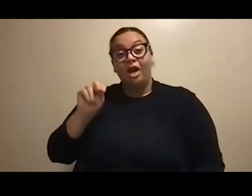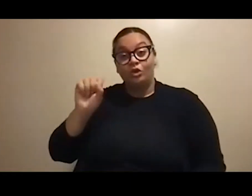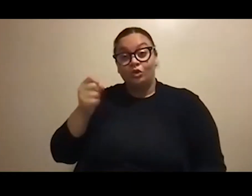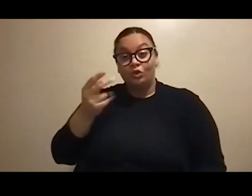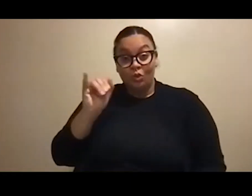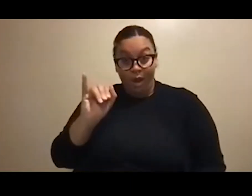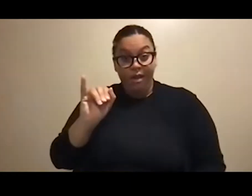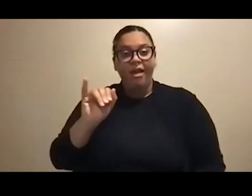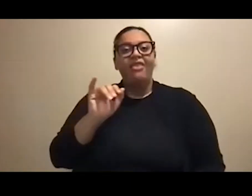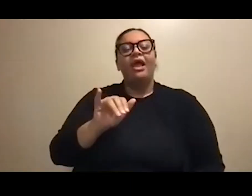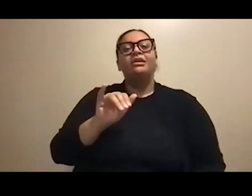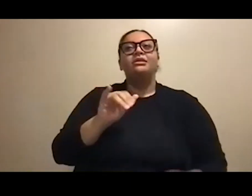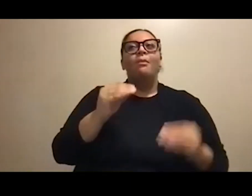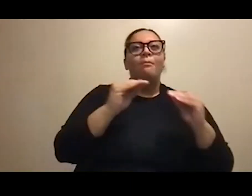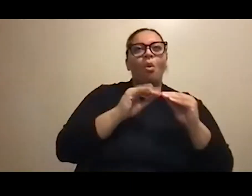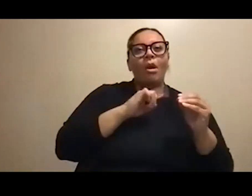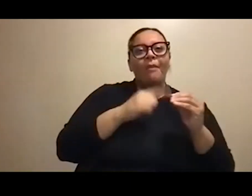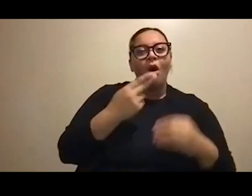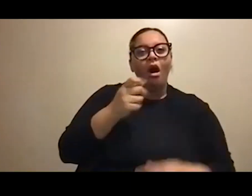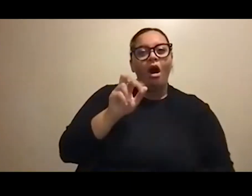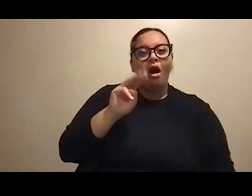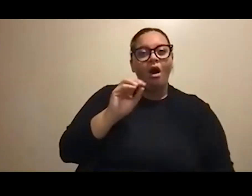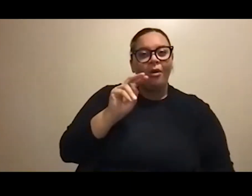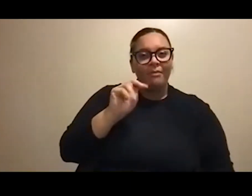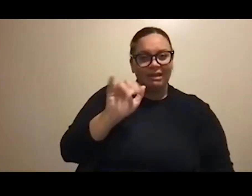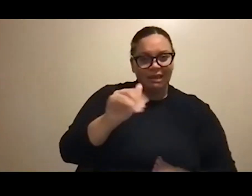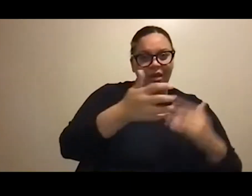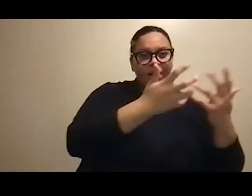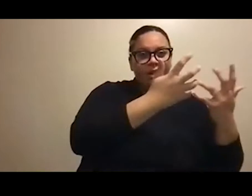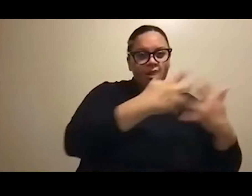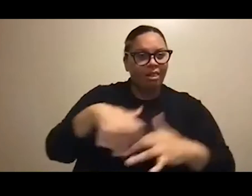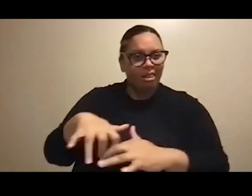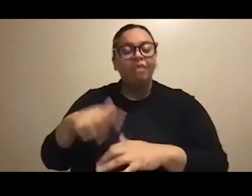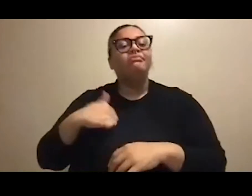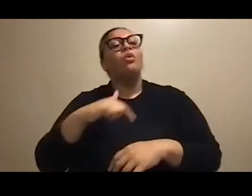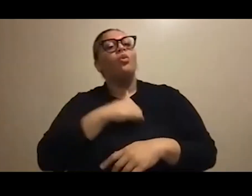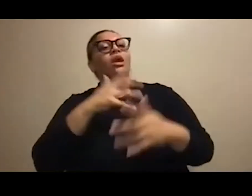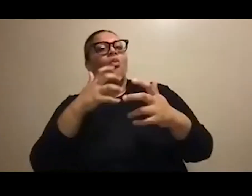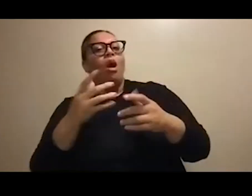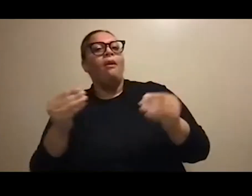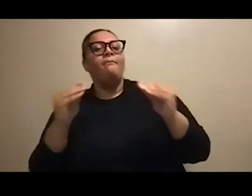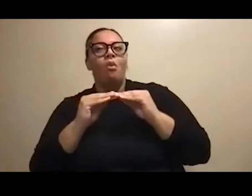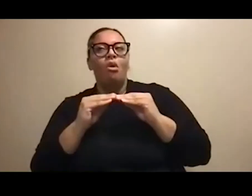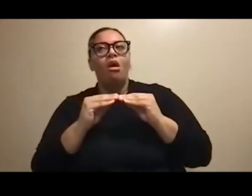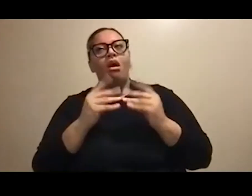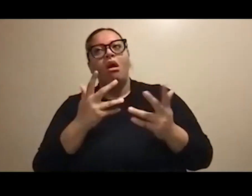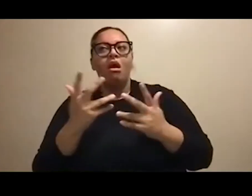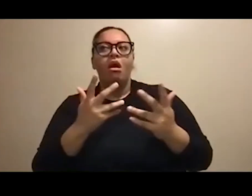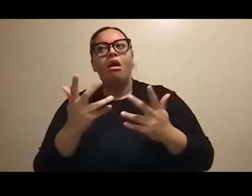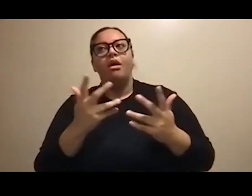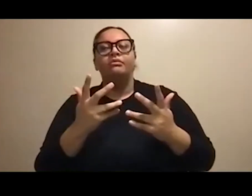harmony, we're seeking for a more perfect union. That language might sound familiar to you. It's from